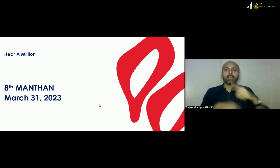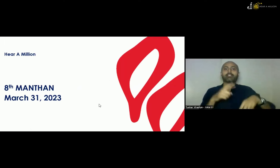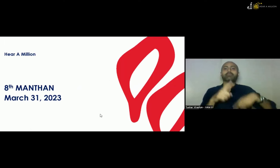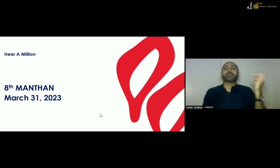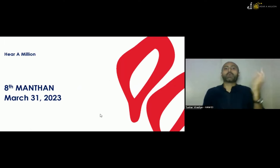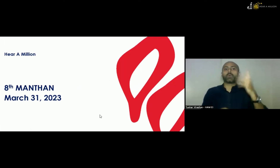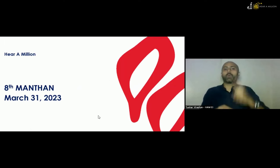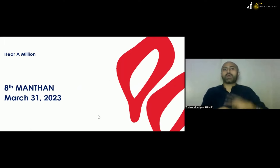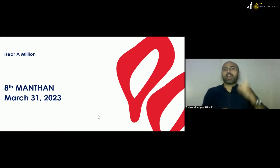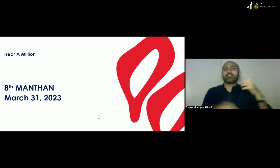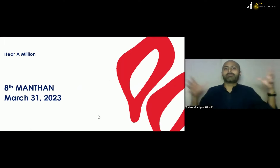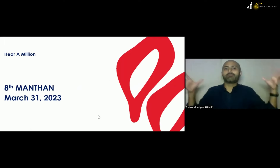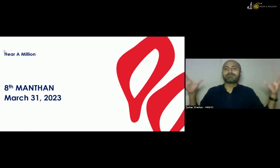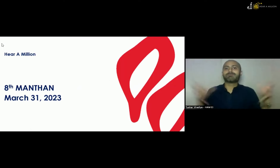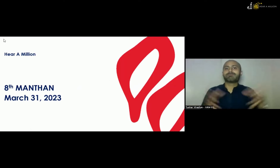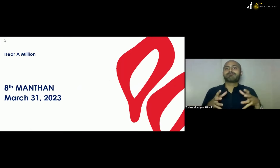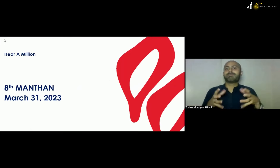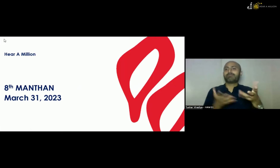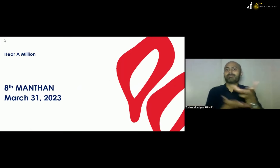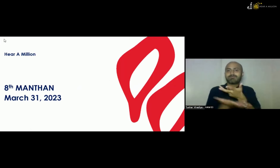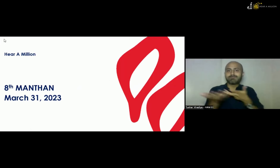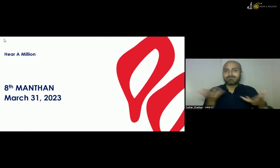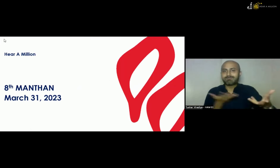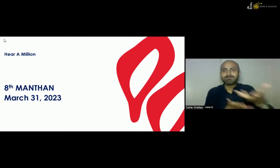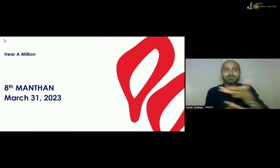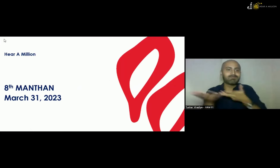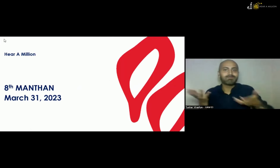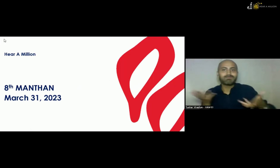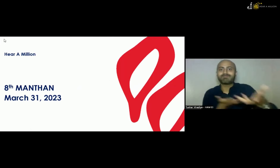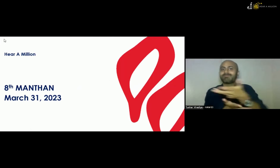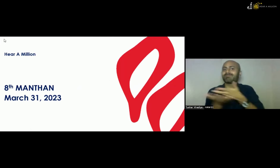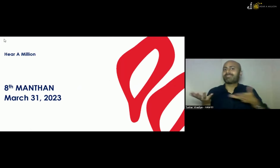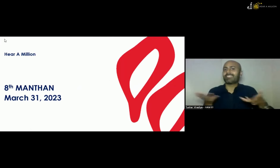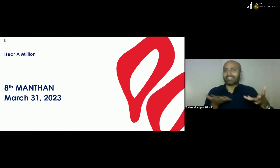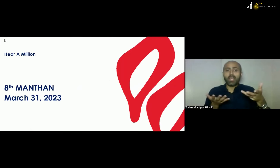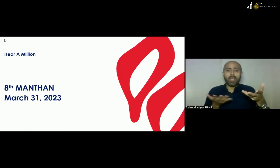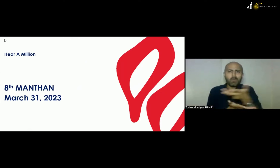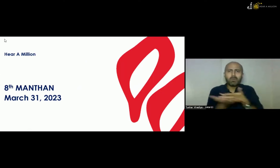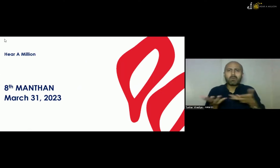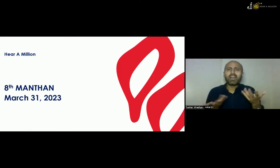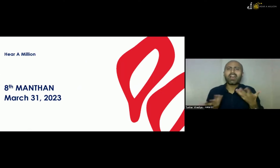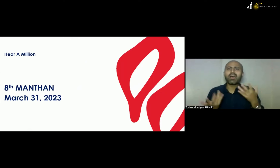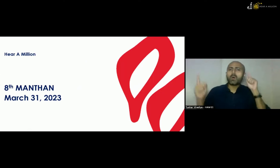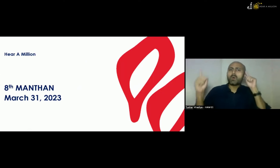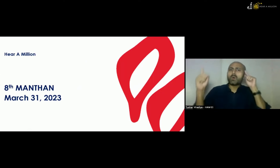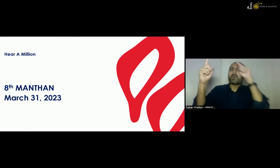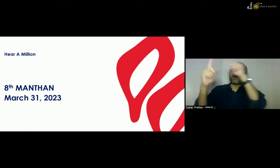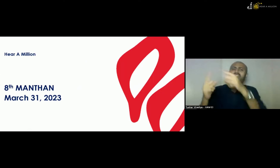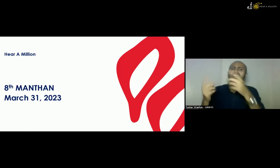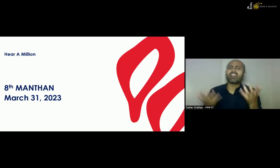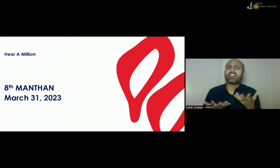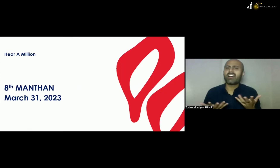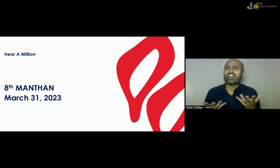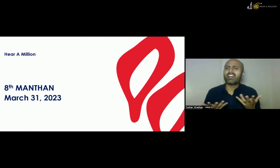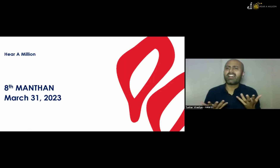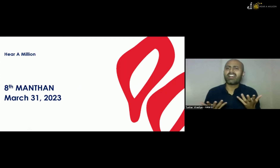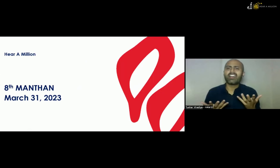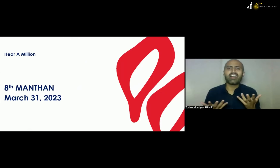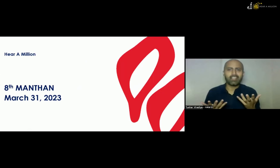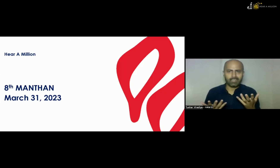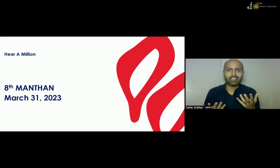successfully organized 7 times Manthan. So we do it every quarterly so that we can discuss our thoughts and our